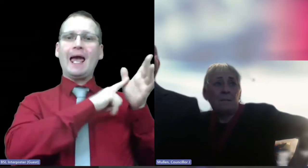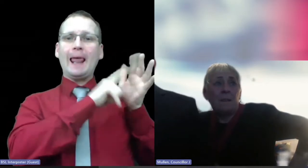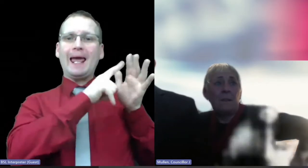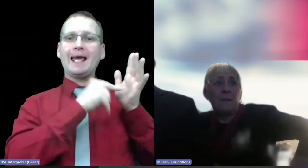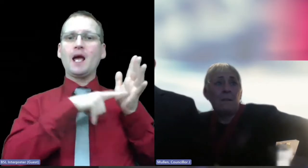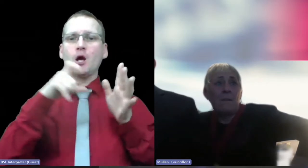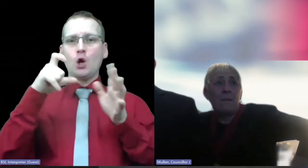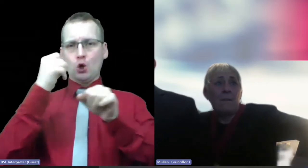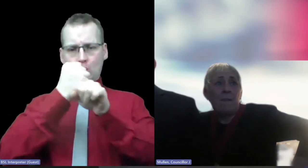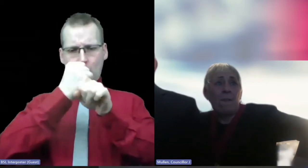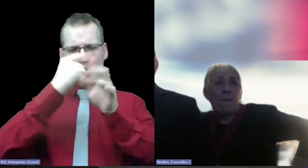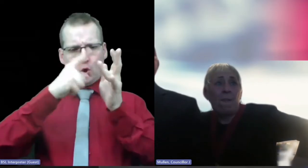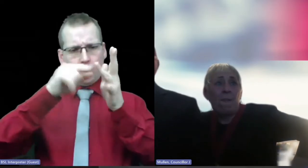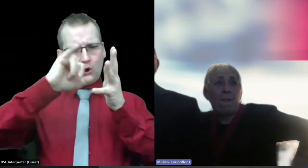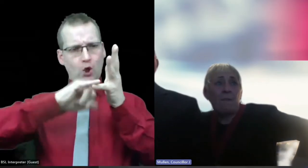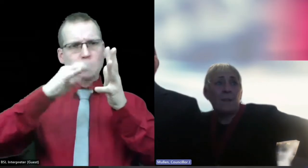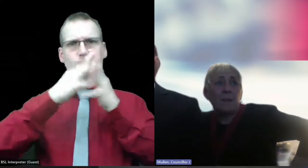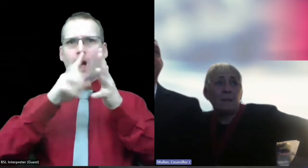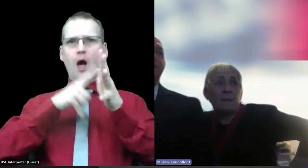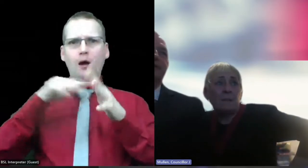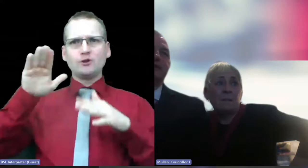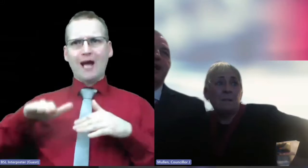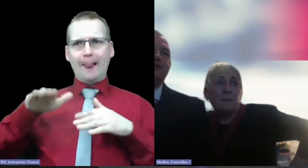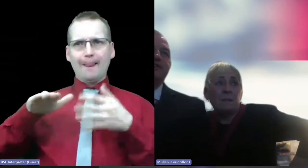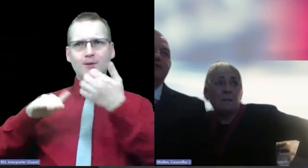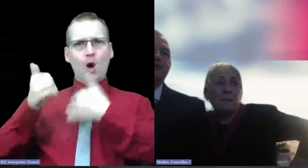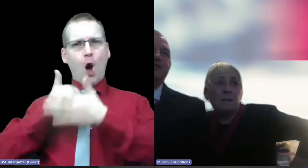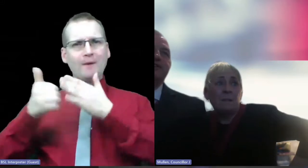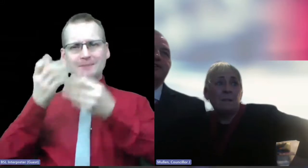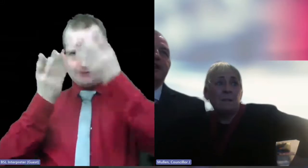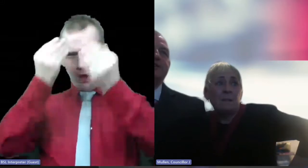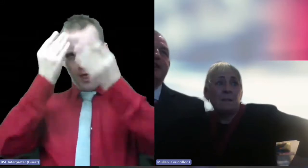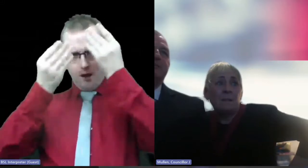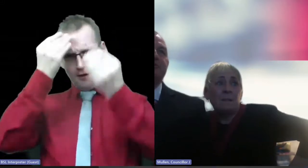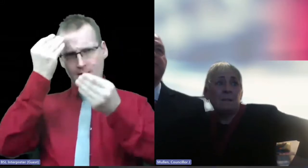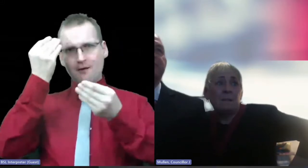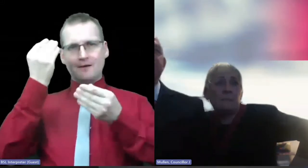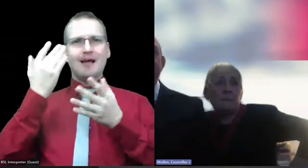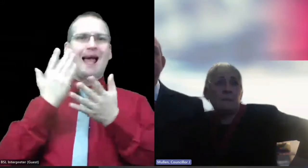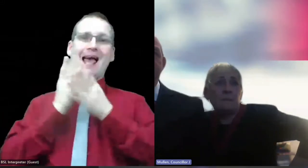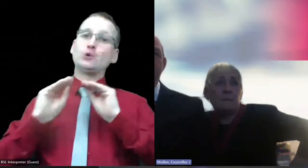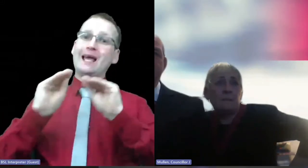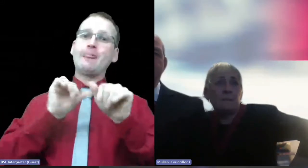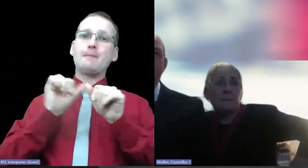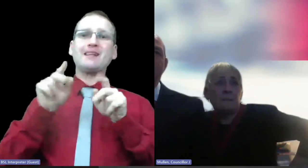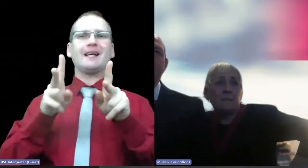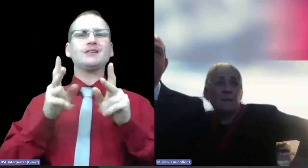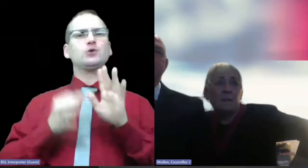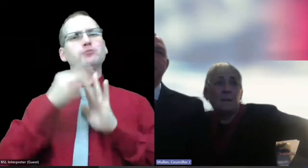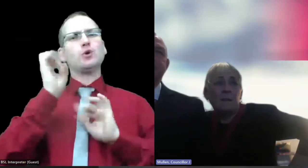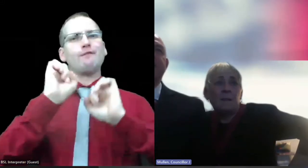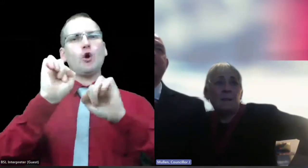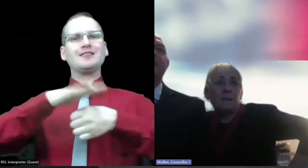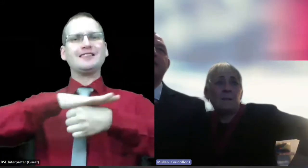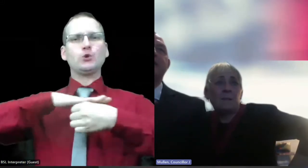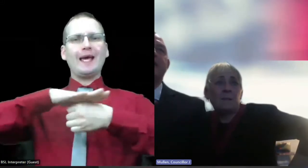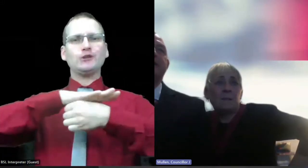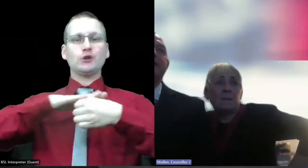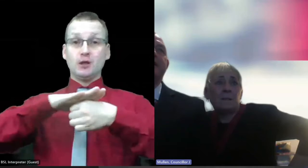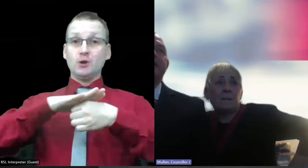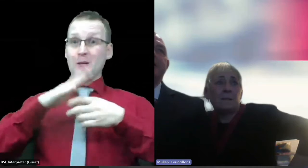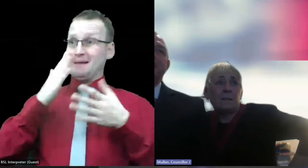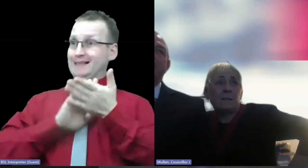Goswa, always be a scholar. She was right, of course, because education is the best way to improve your circumstances. So it looks